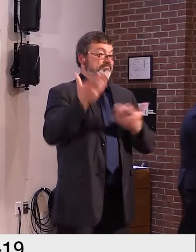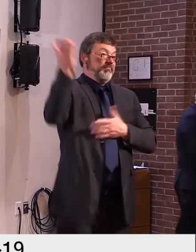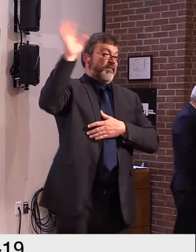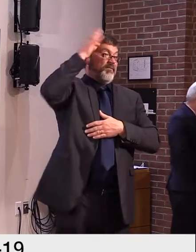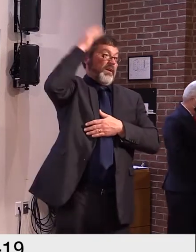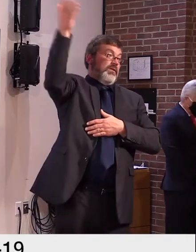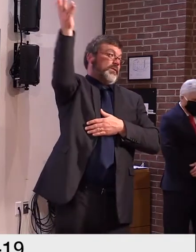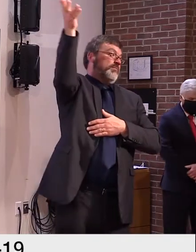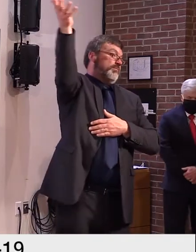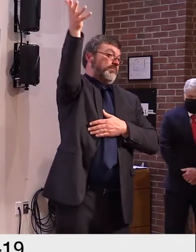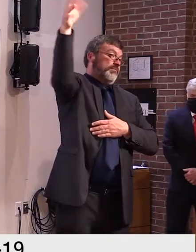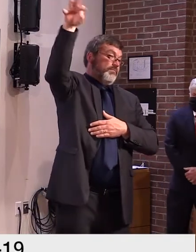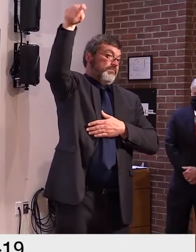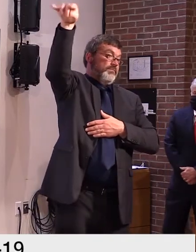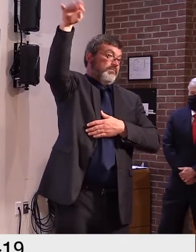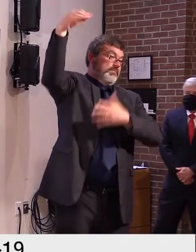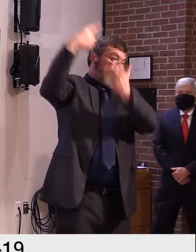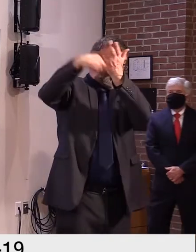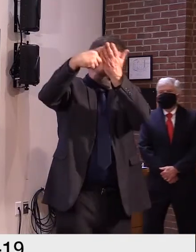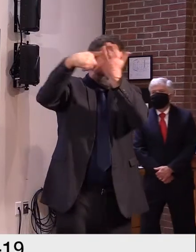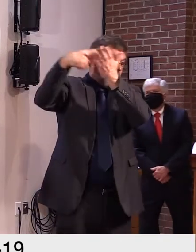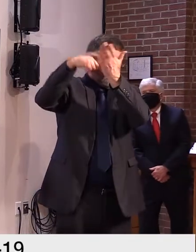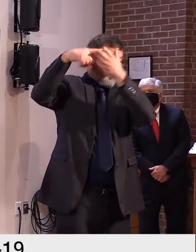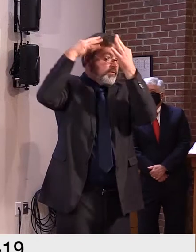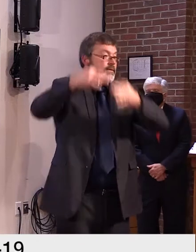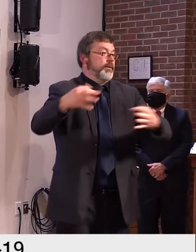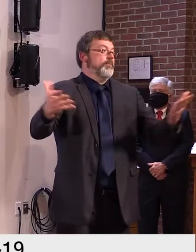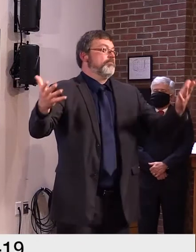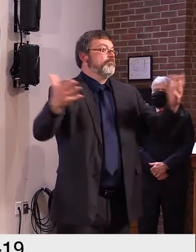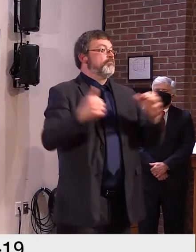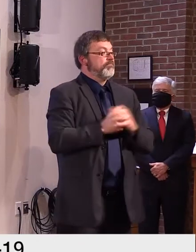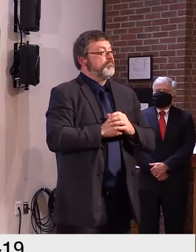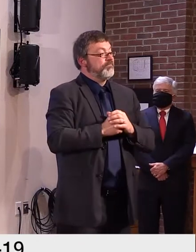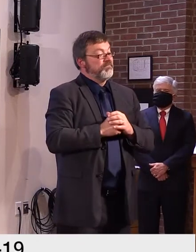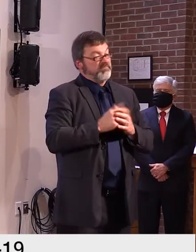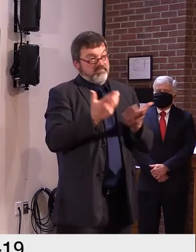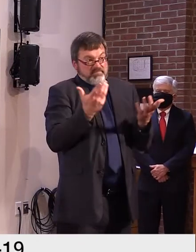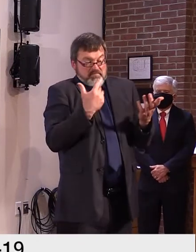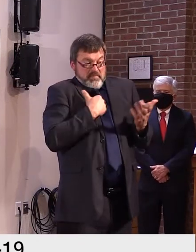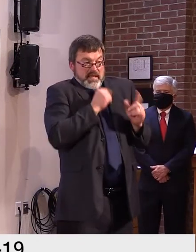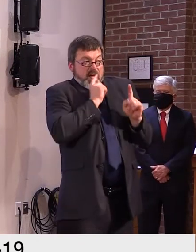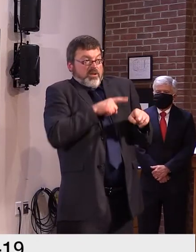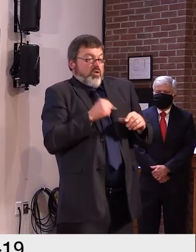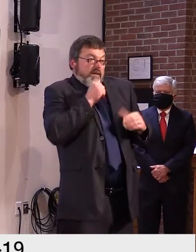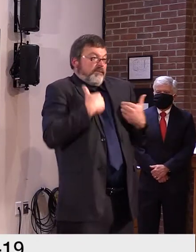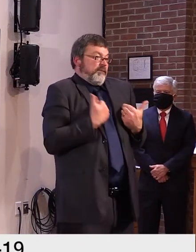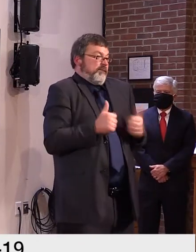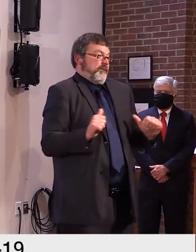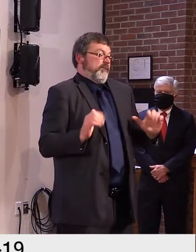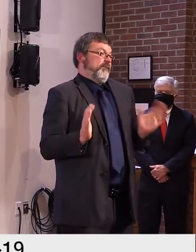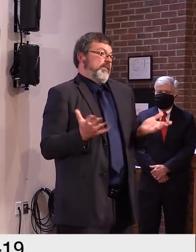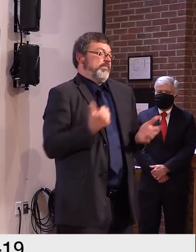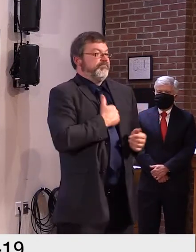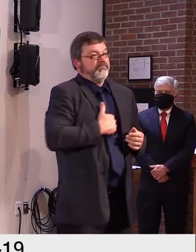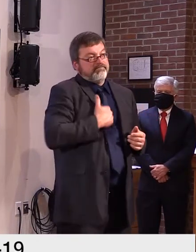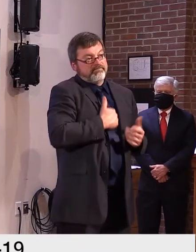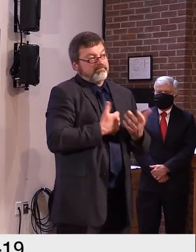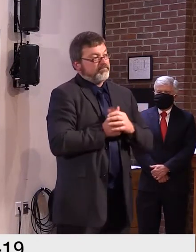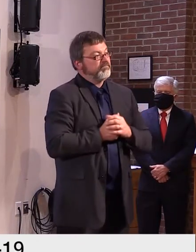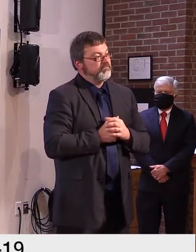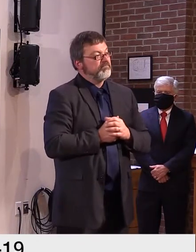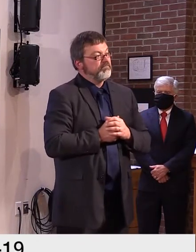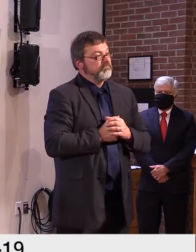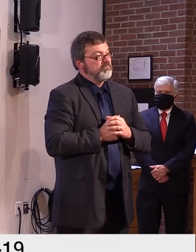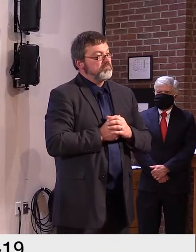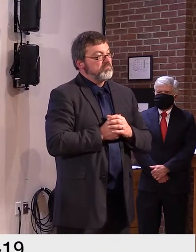So I don't have an answer at this time. Certainly, it's on the forefront of our minds for sure.